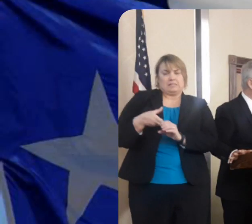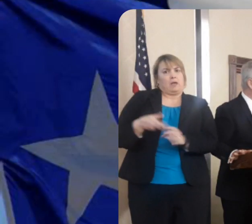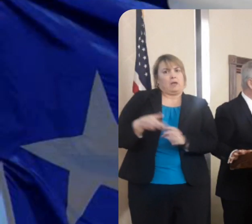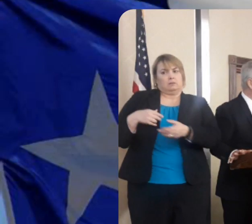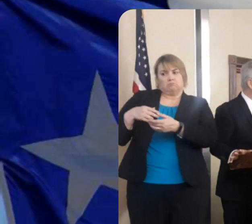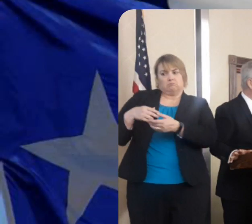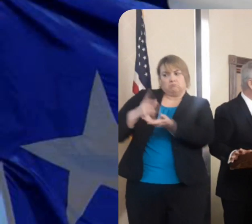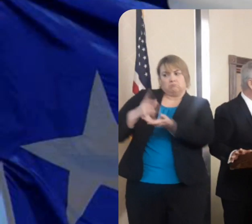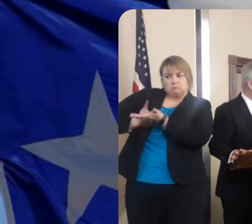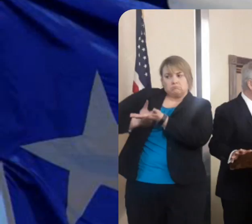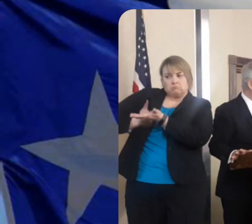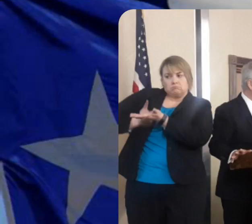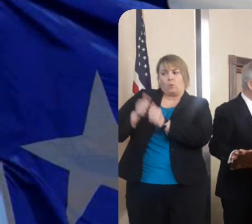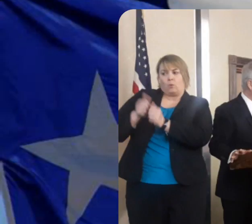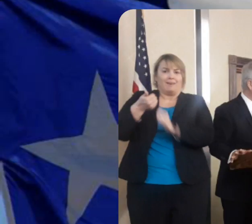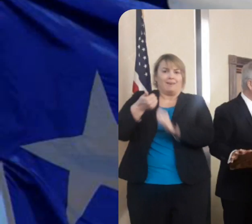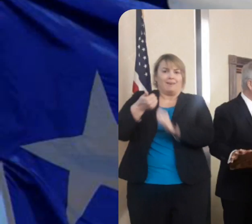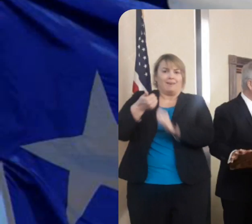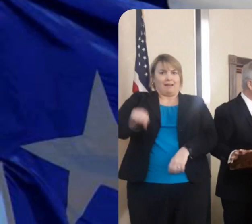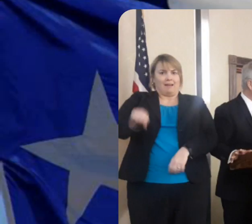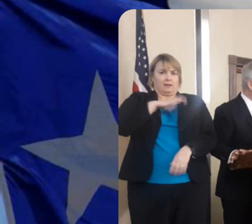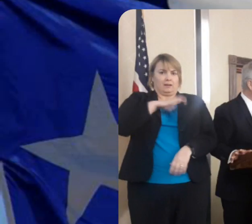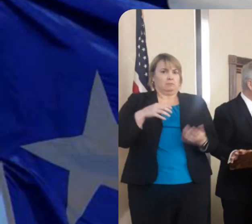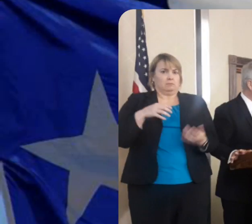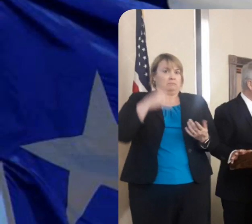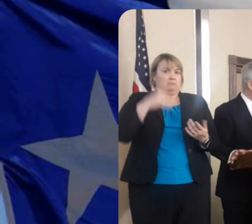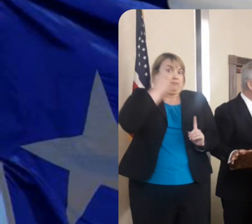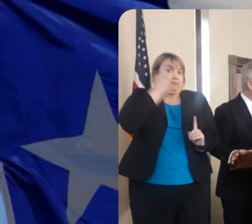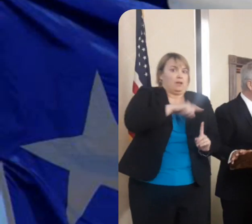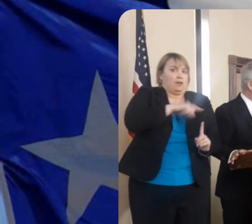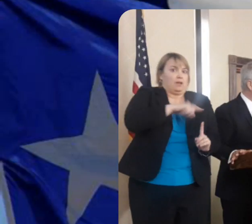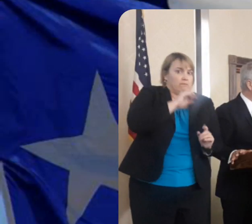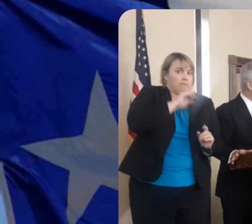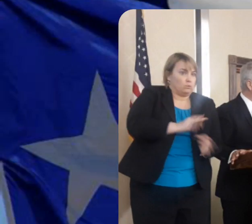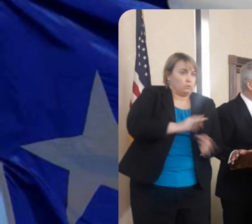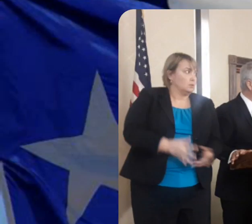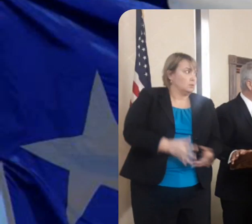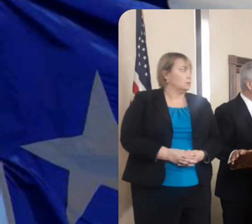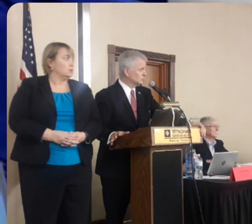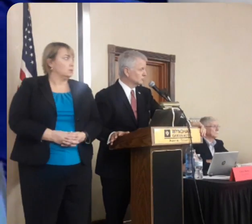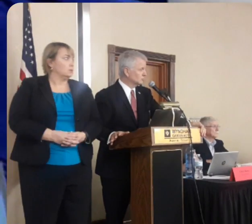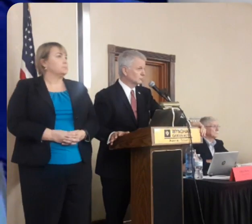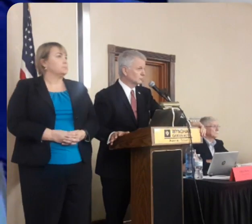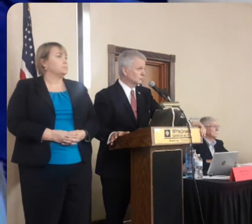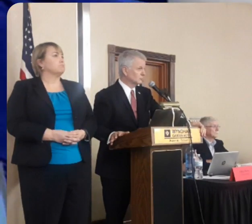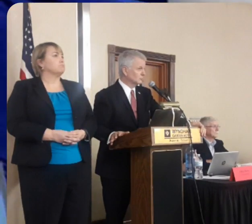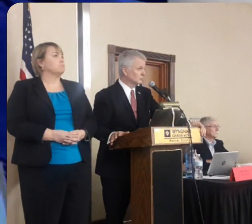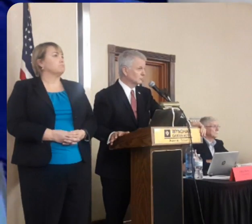So I'm a little confused. Point of order, Mr. Chairman.